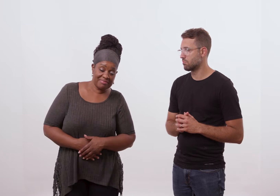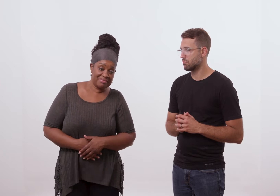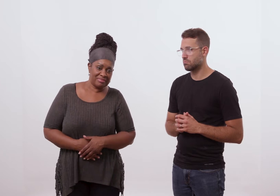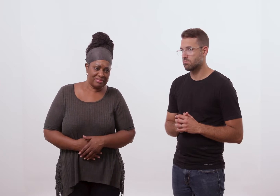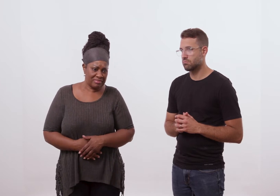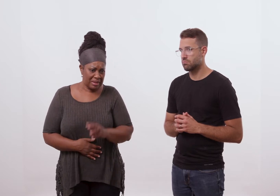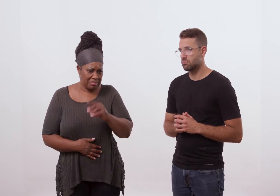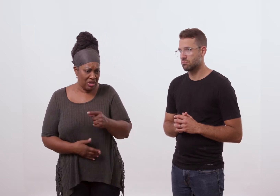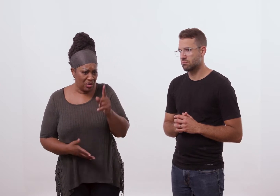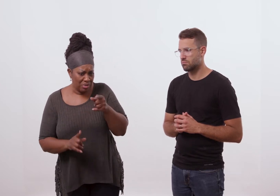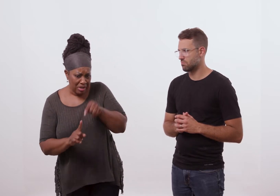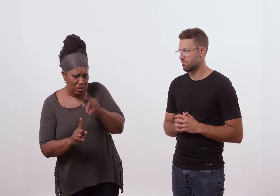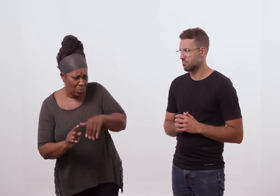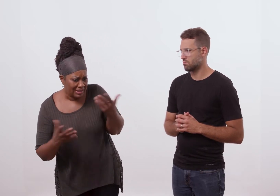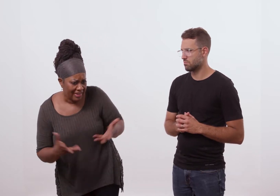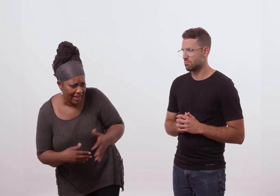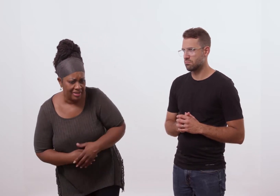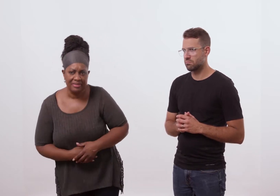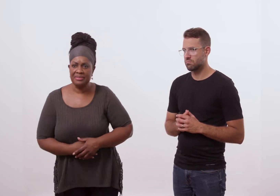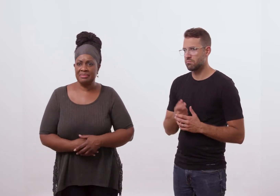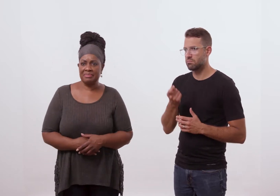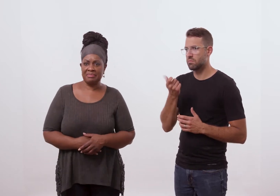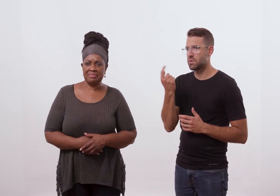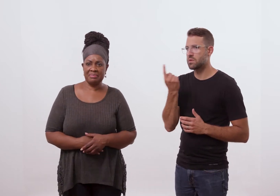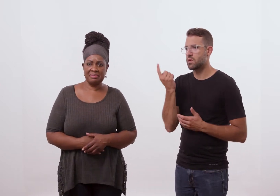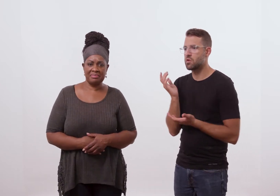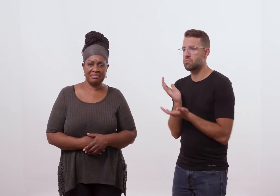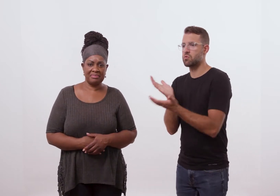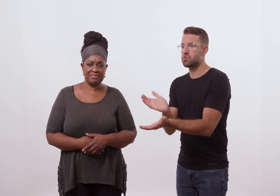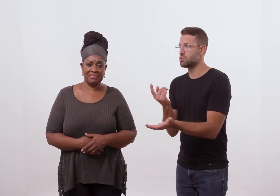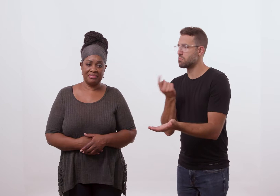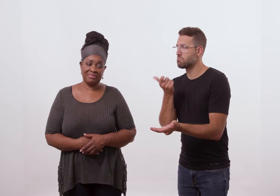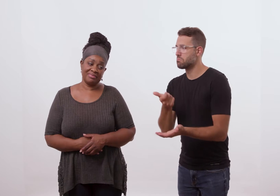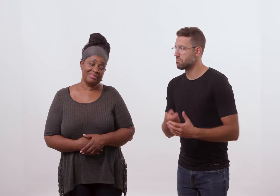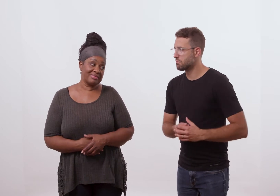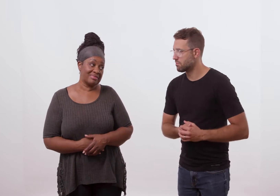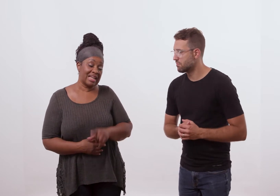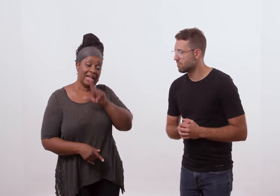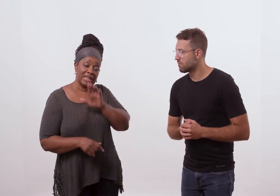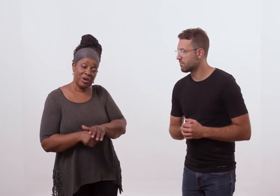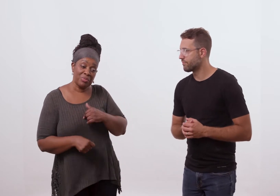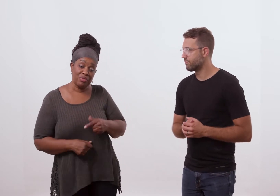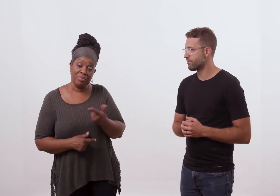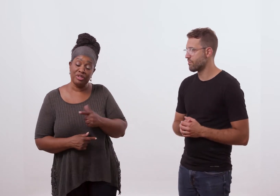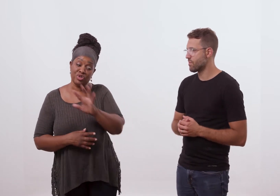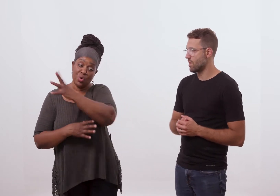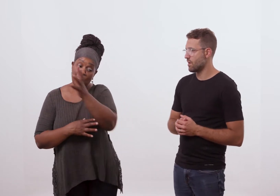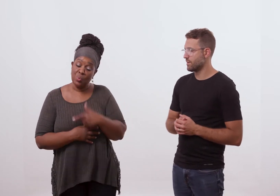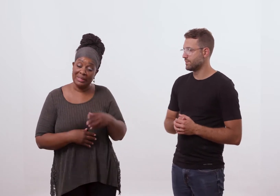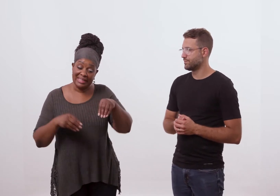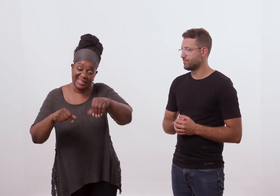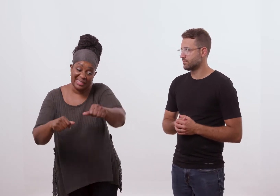What's that? It's a little something I brought with me. I can't promise your woodland seeds will take root in our